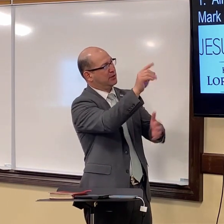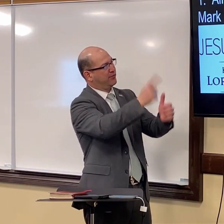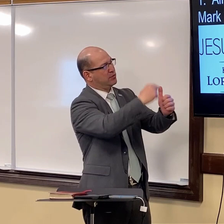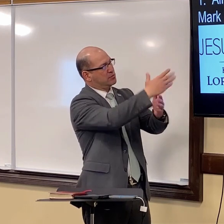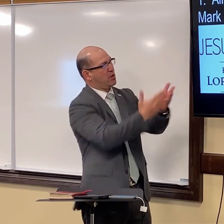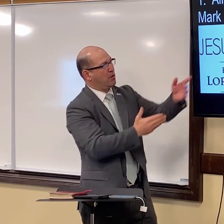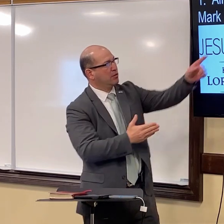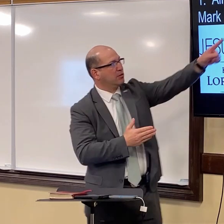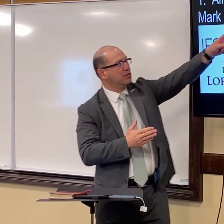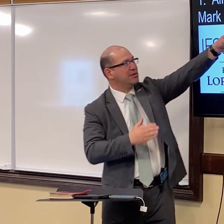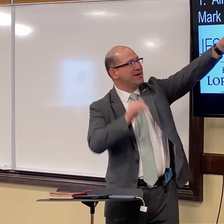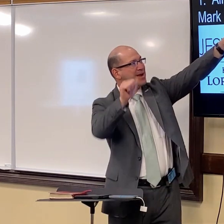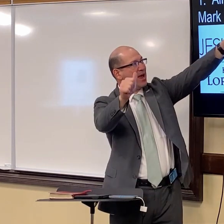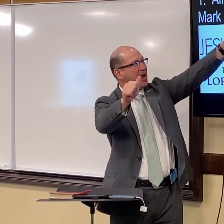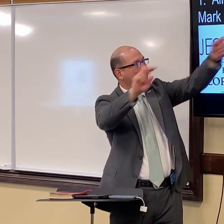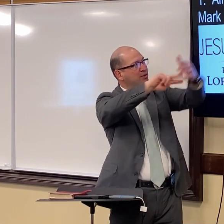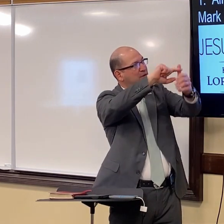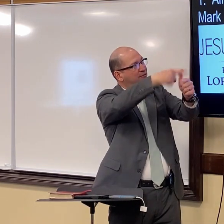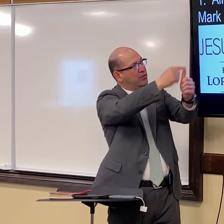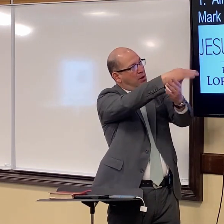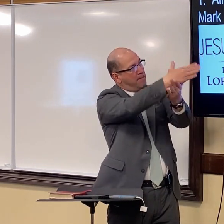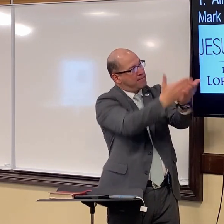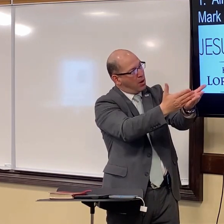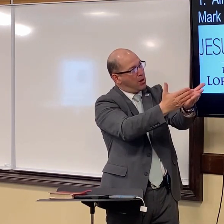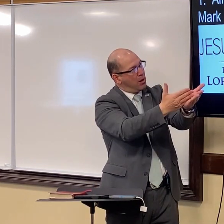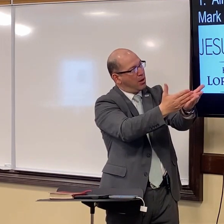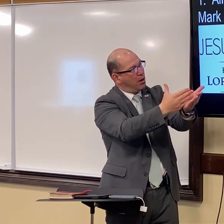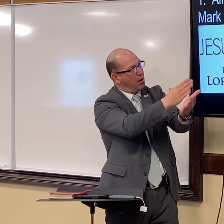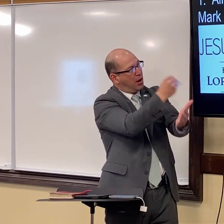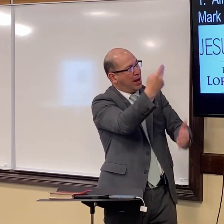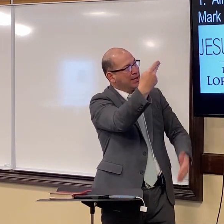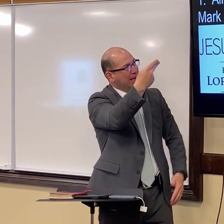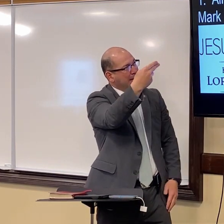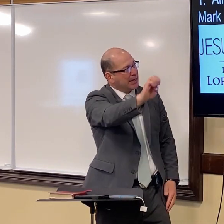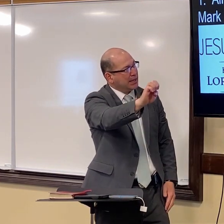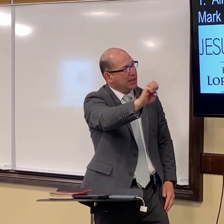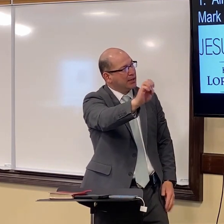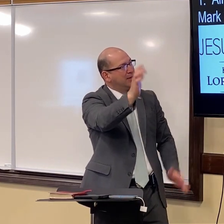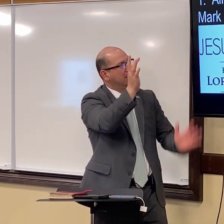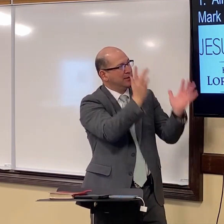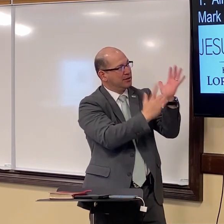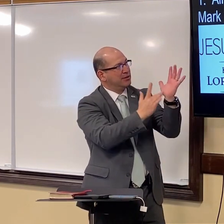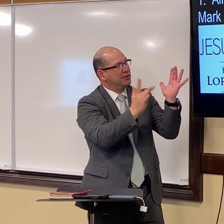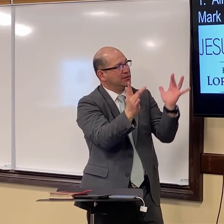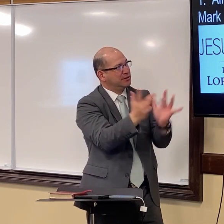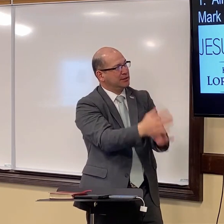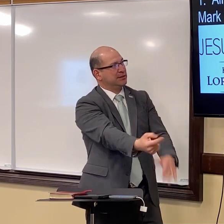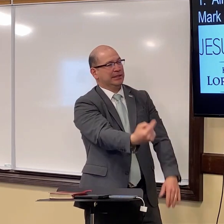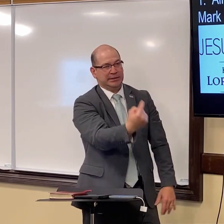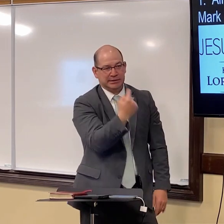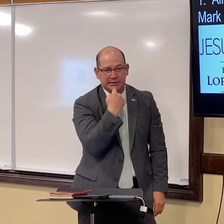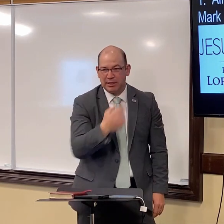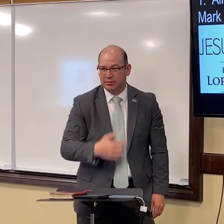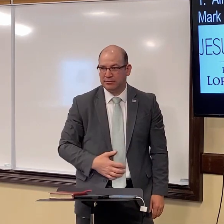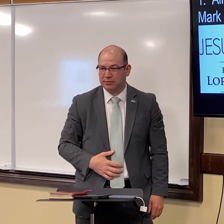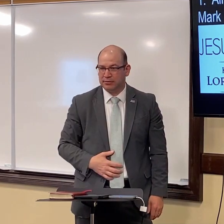Chapter 16, verse 15, A means, it's the first part of the verse. It says, and He